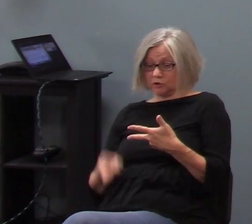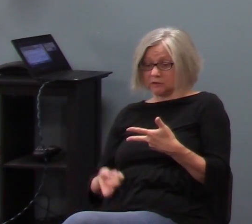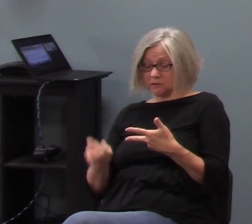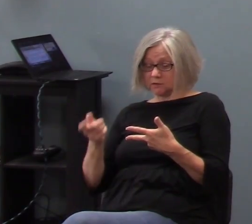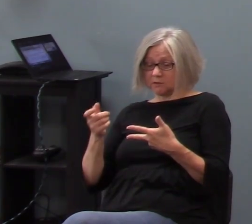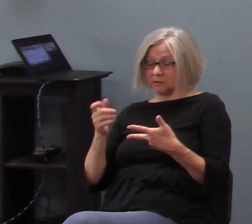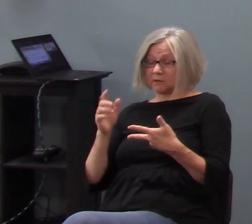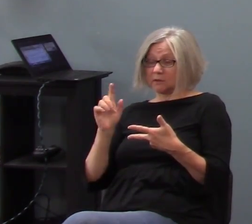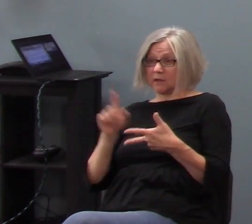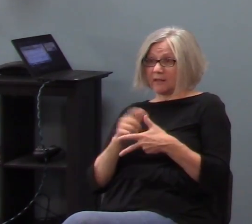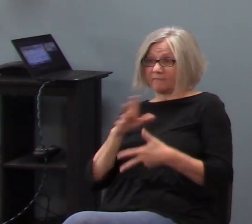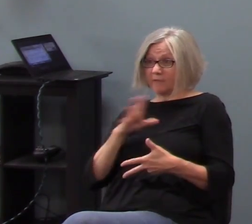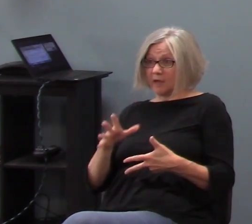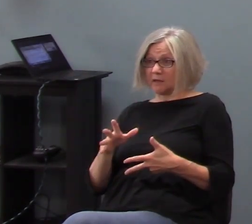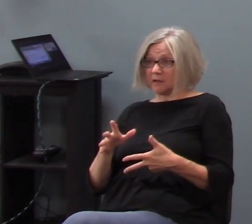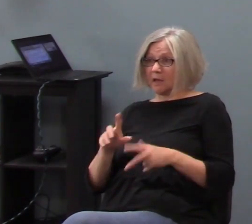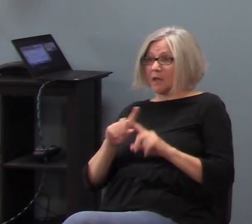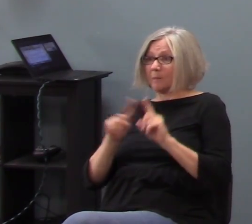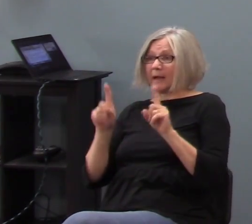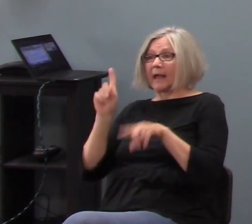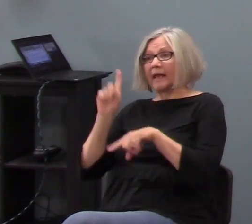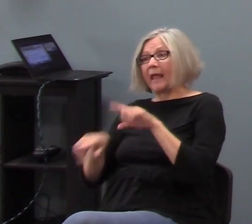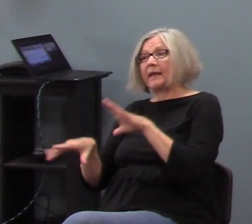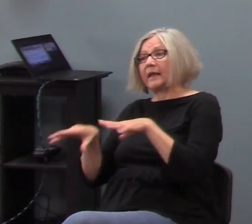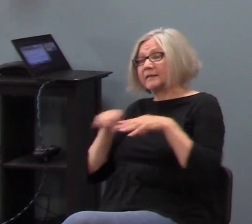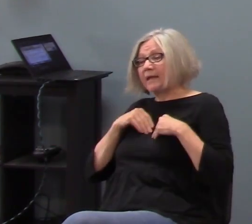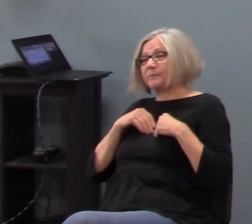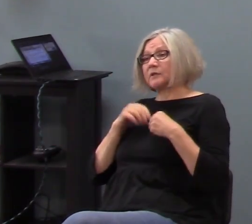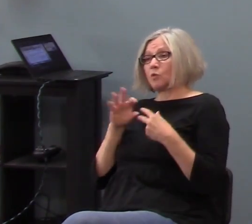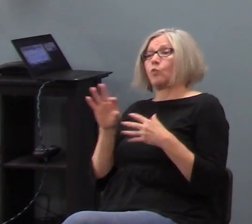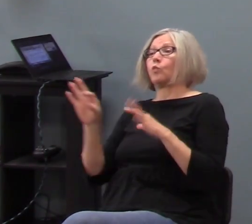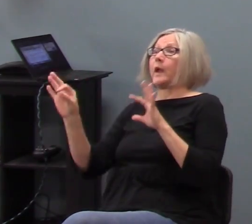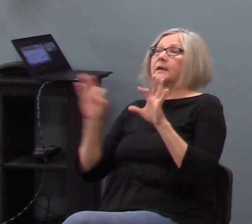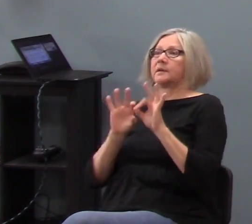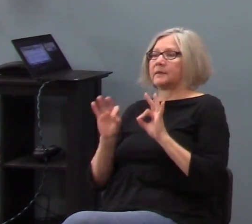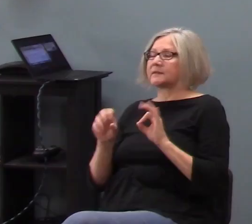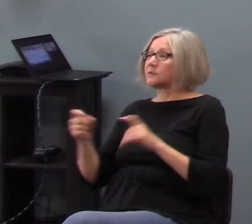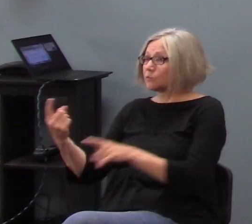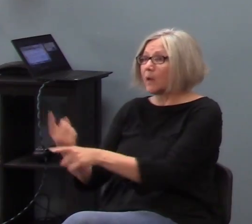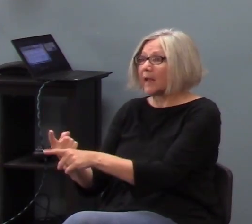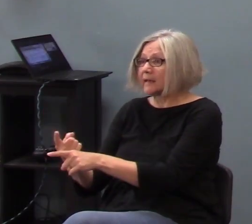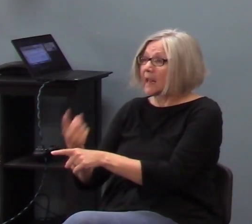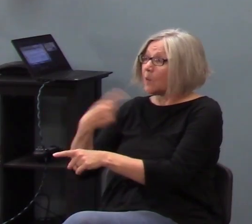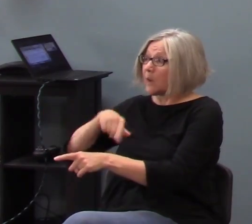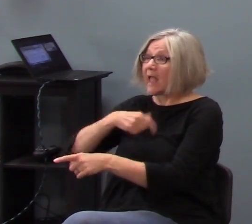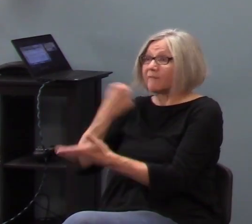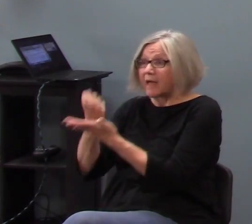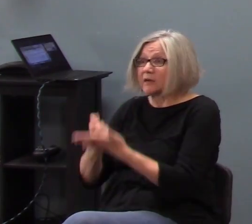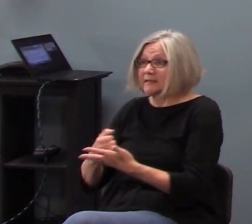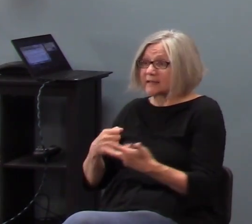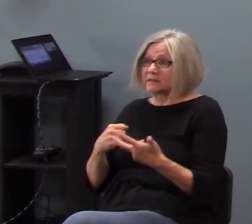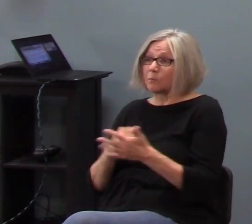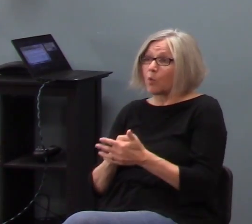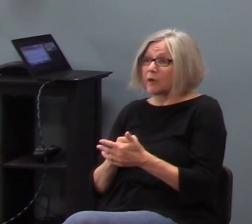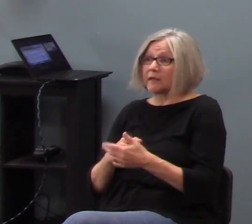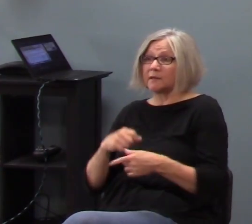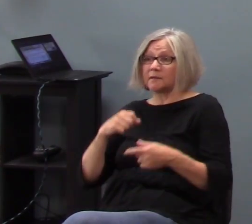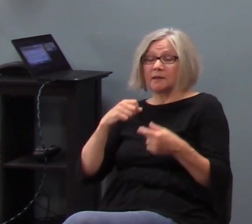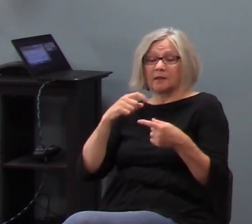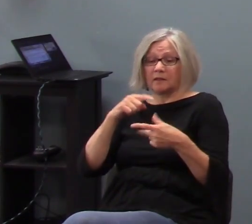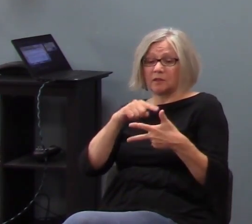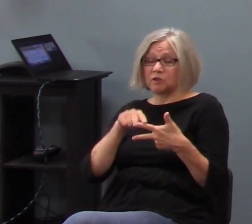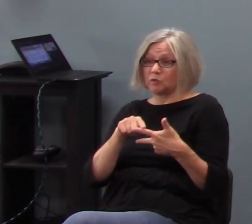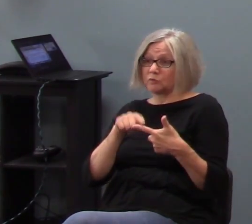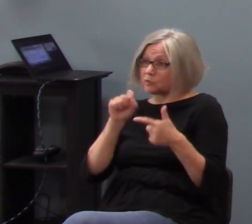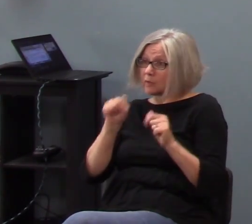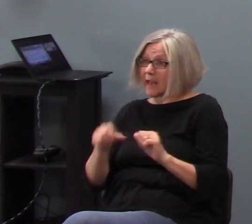would be fine. Exactly. I just can't accept the randomness part. Correct. Okay. And again, we have a ton of evidence supporting those other 2 things. So believing those would be